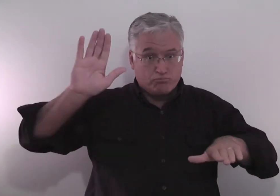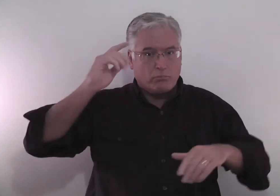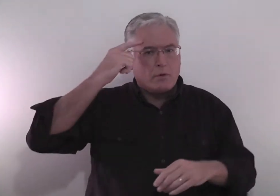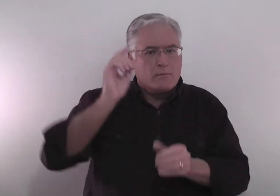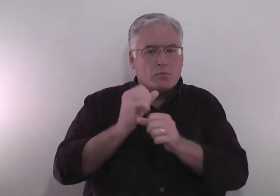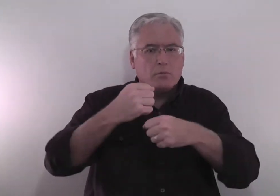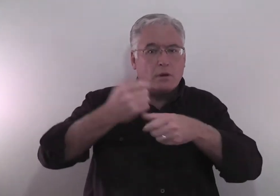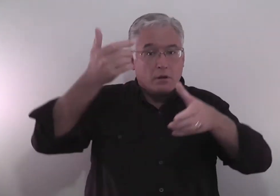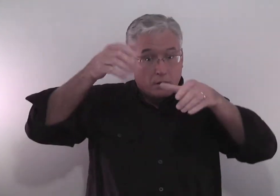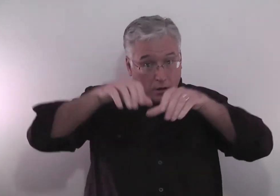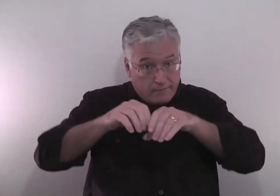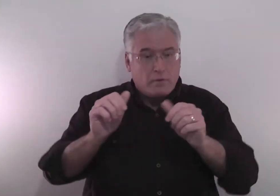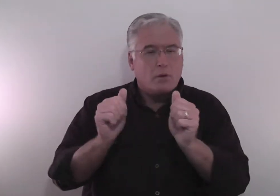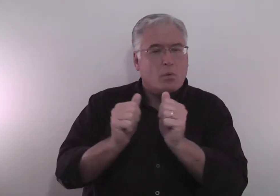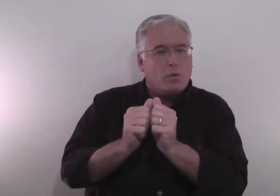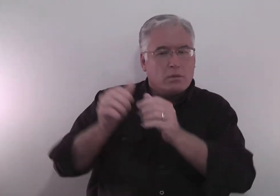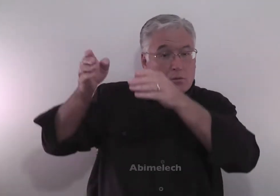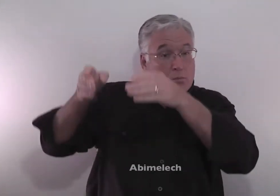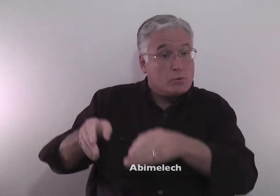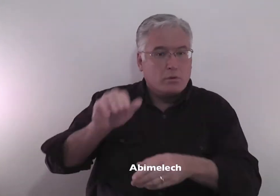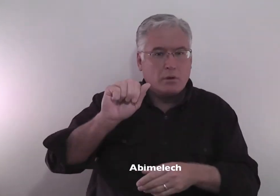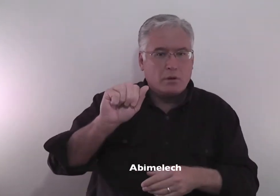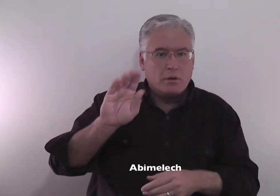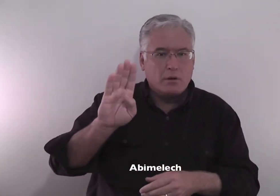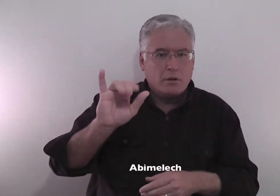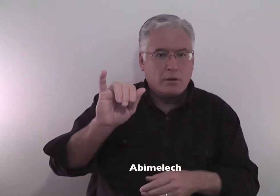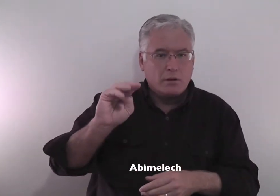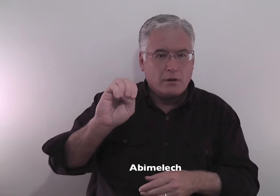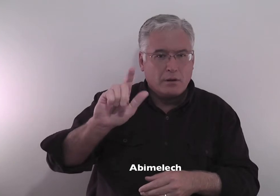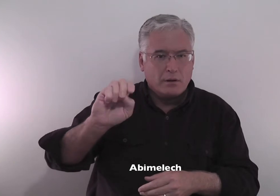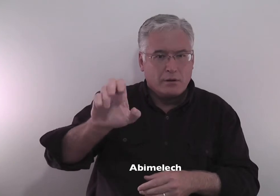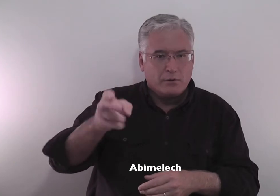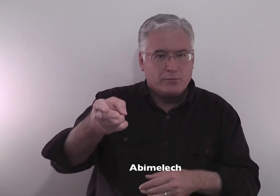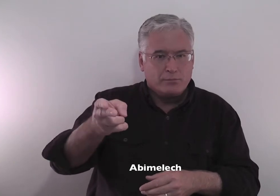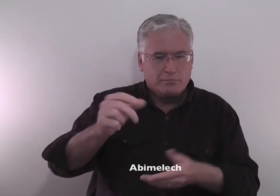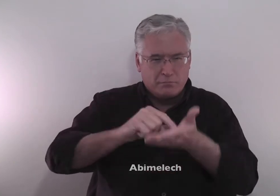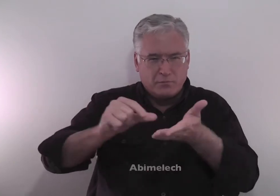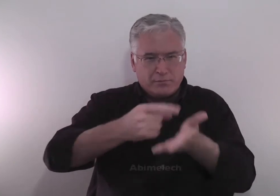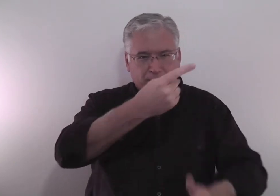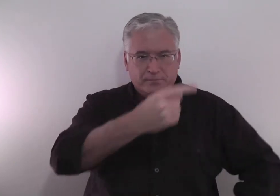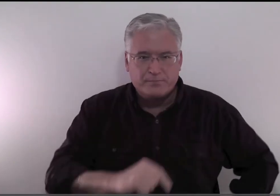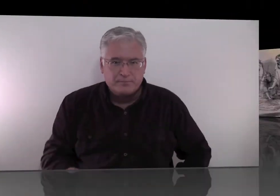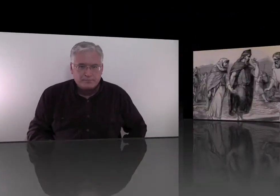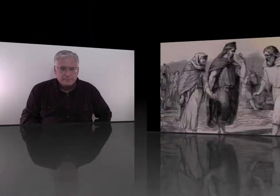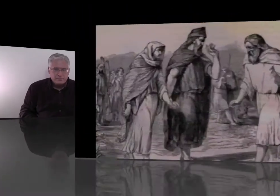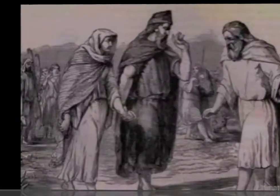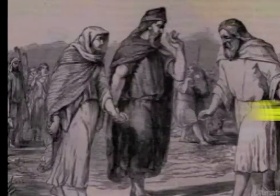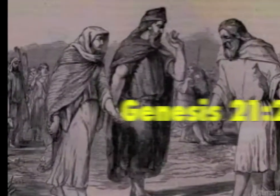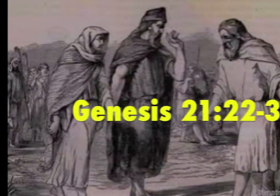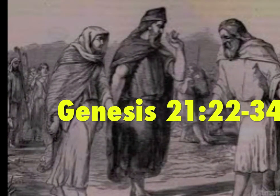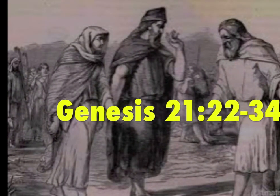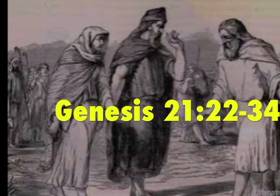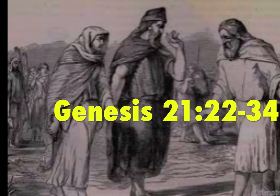oath. And, for example, Abraham, he made a covenant with Abimelech, and he gave an oath in that.